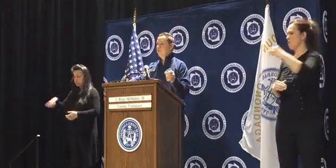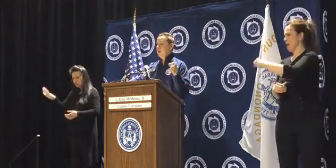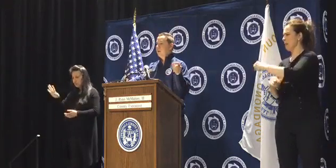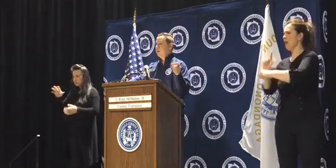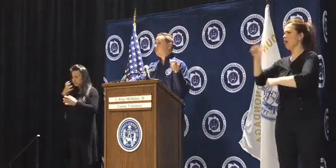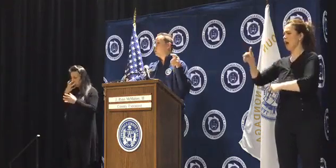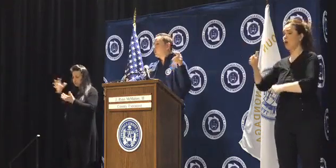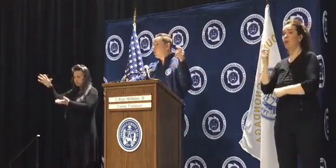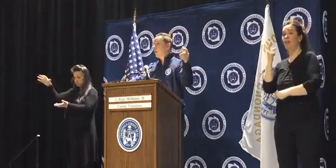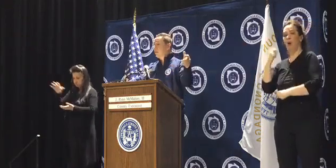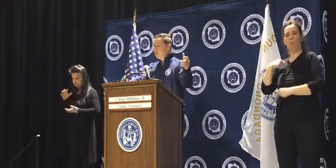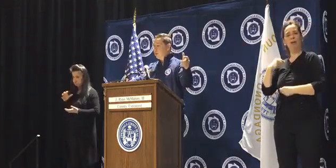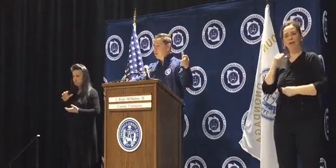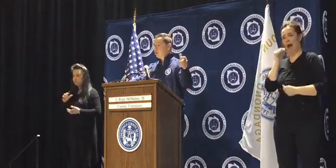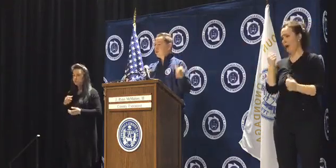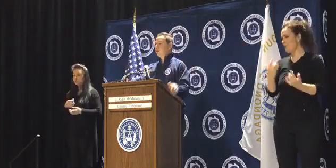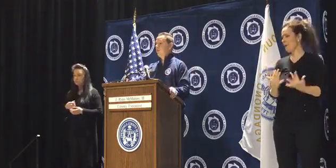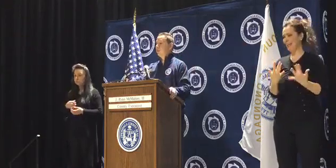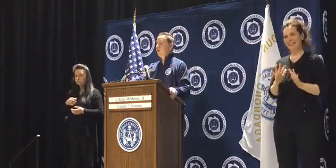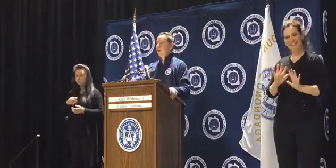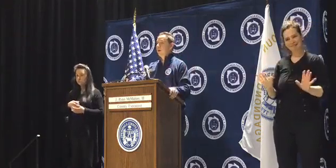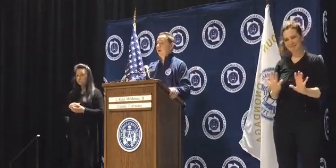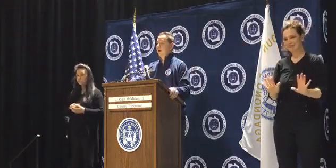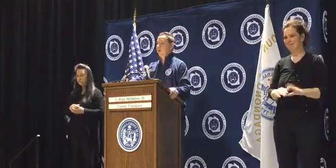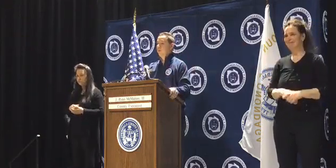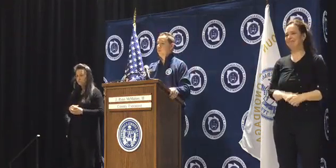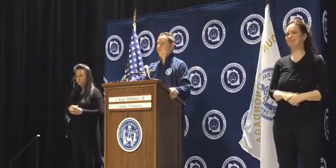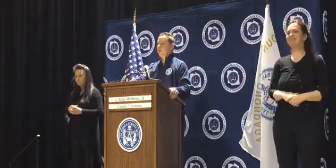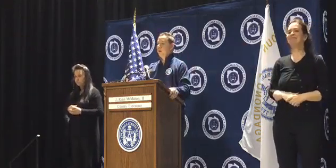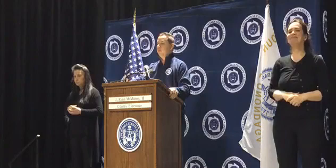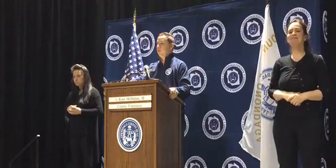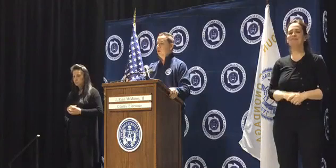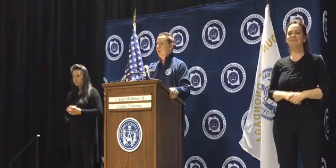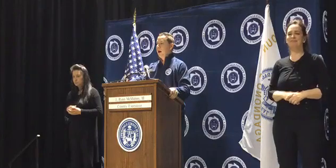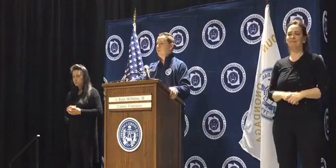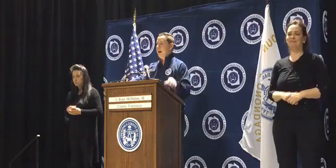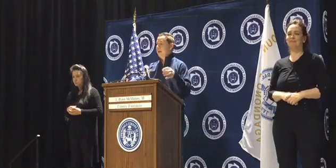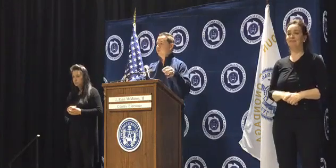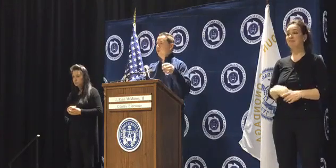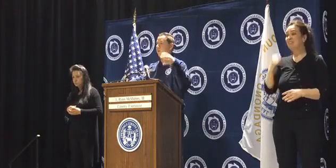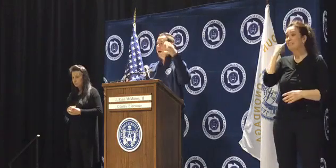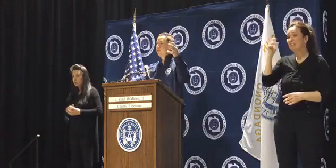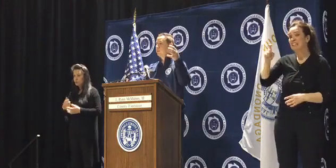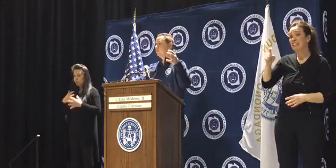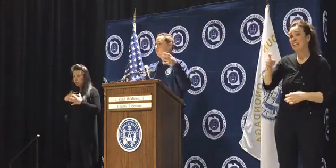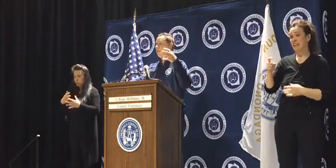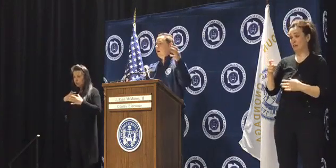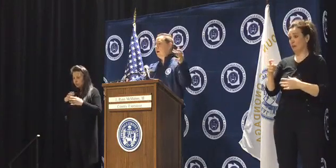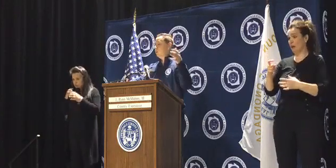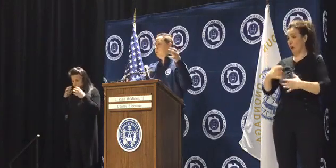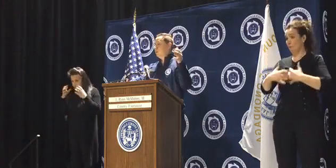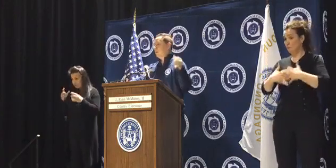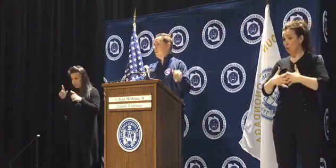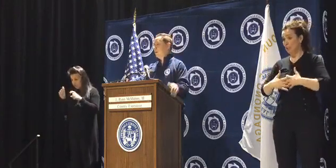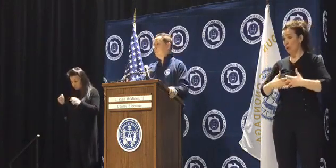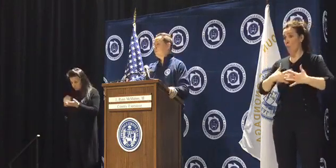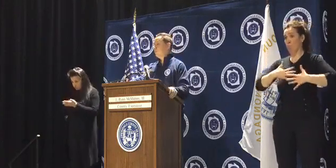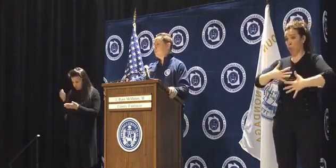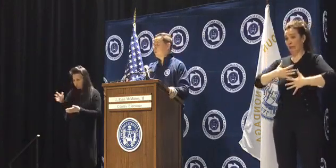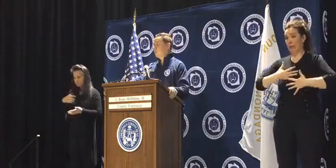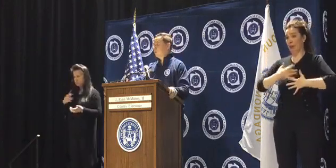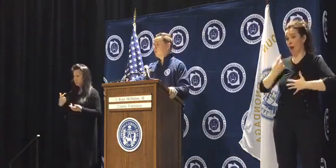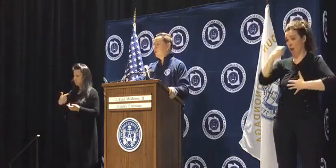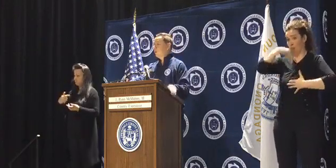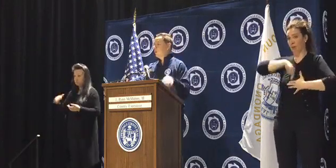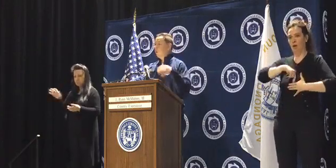go buy ventilators, we're going to go buy ventilators. If we have to go buy masks for all the hospitals and worry about how we get paid back if we